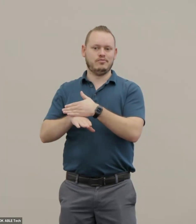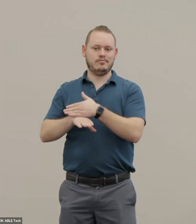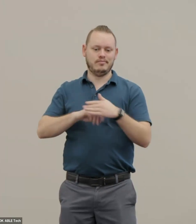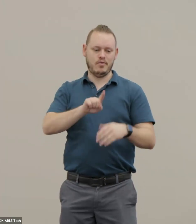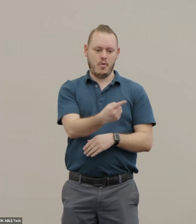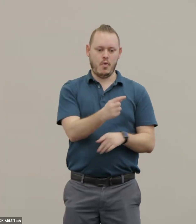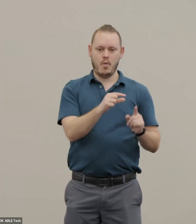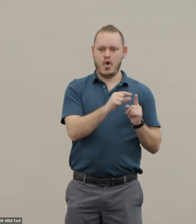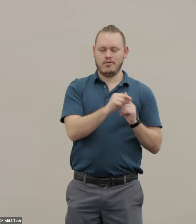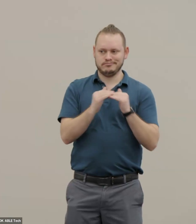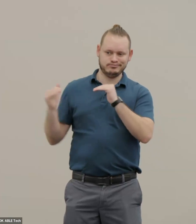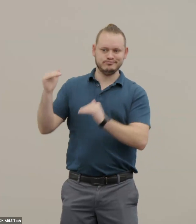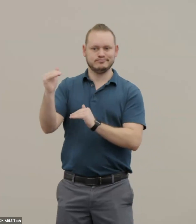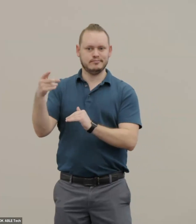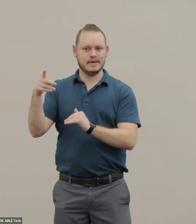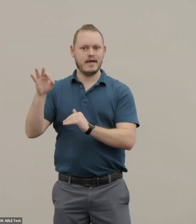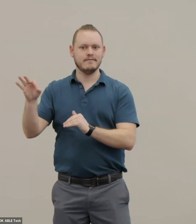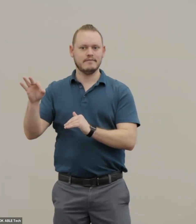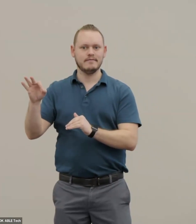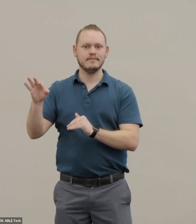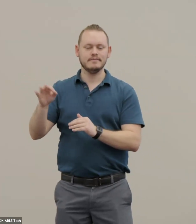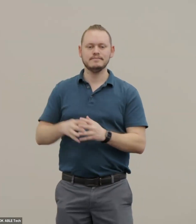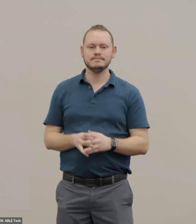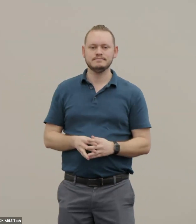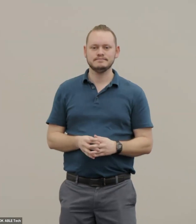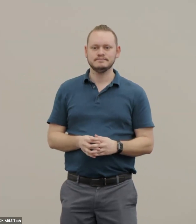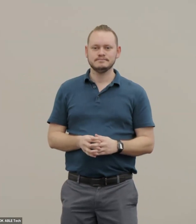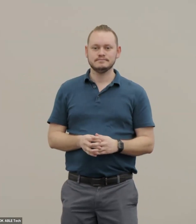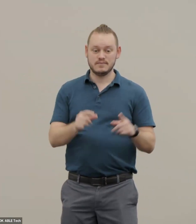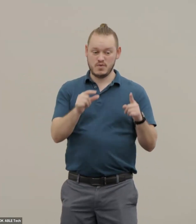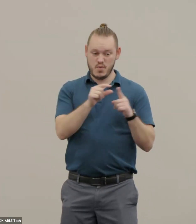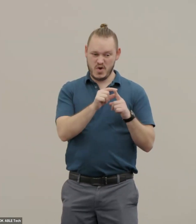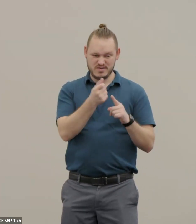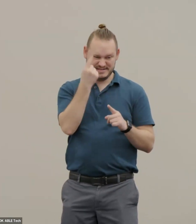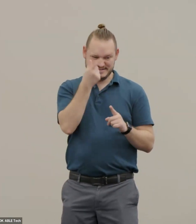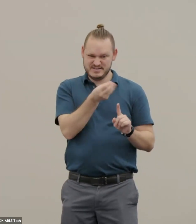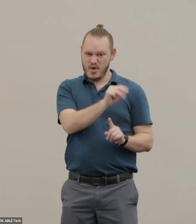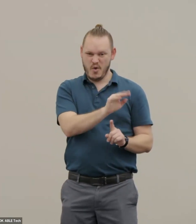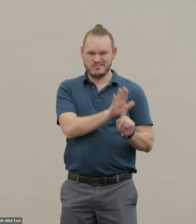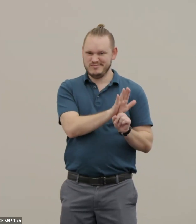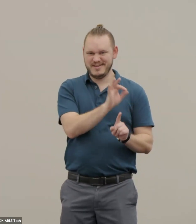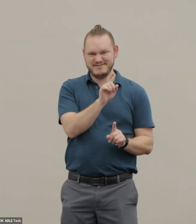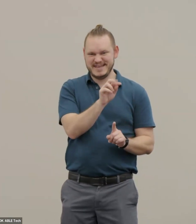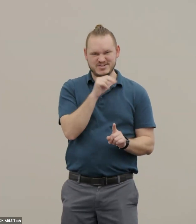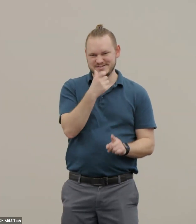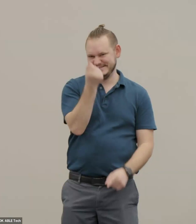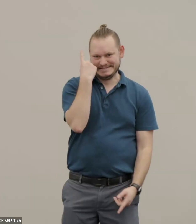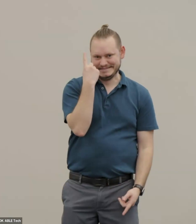alone. Word actually doesn't understand some of its own features.